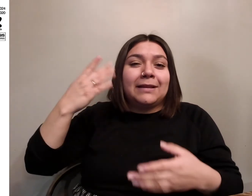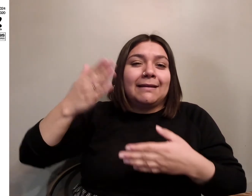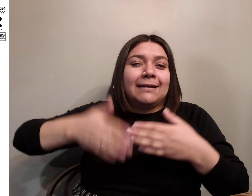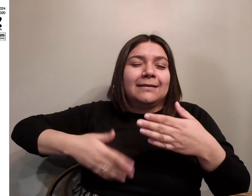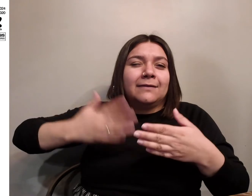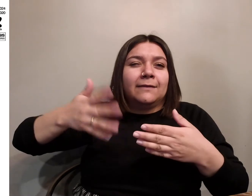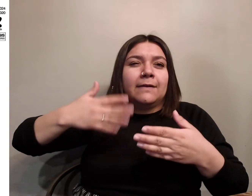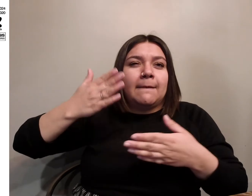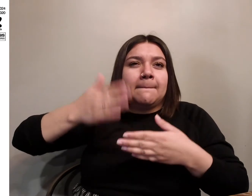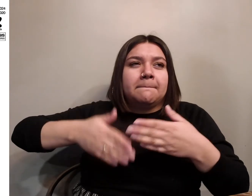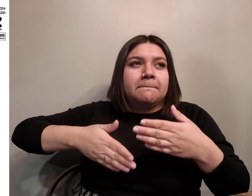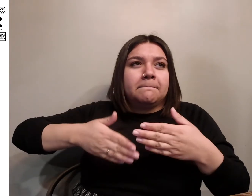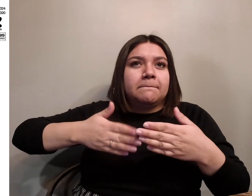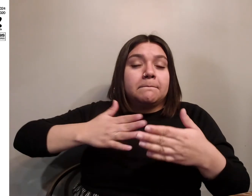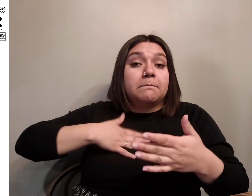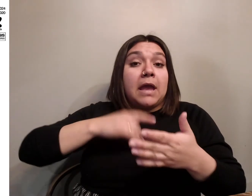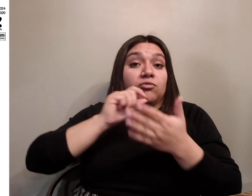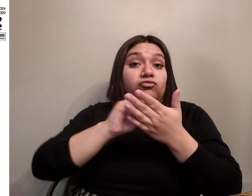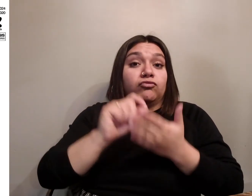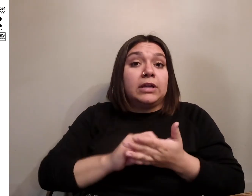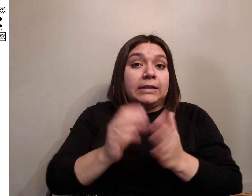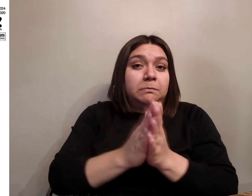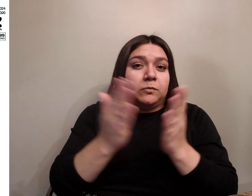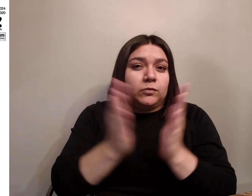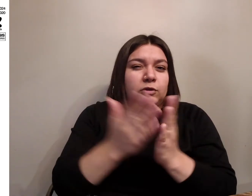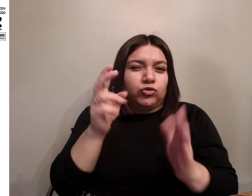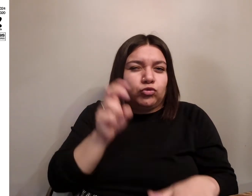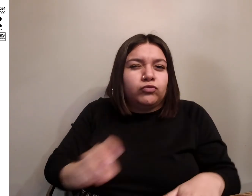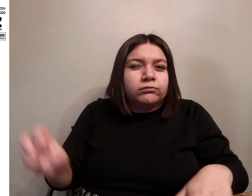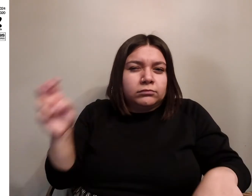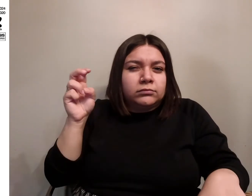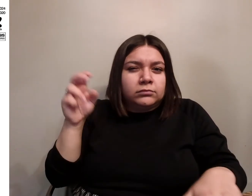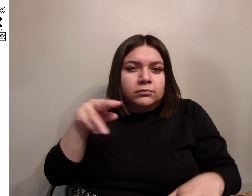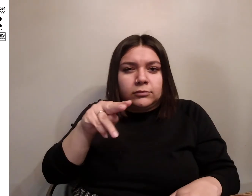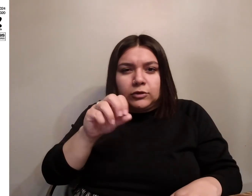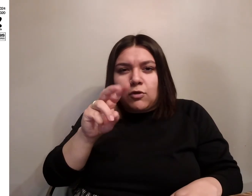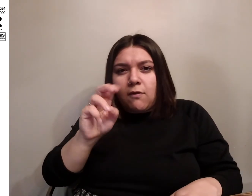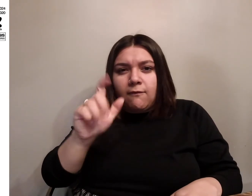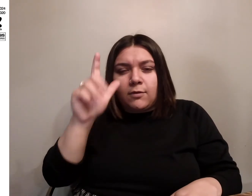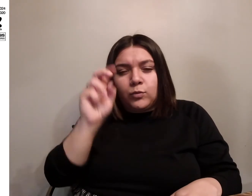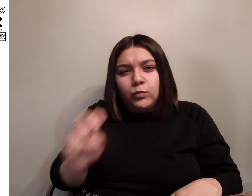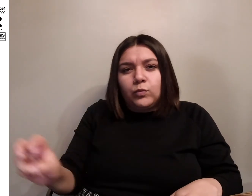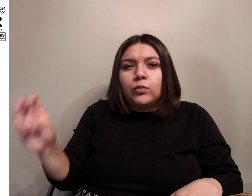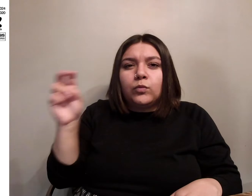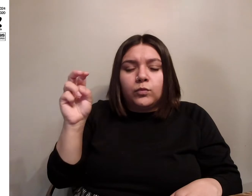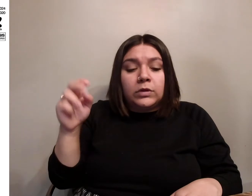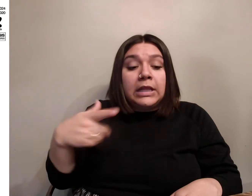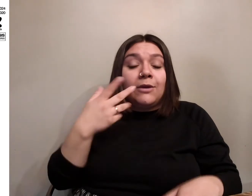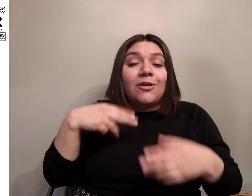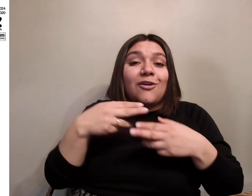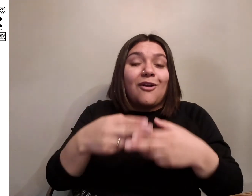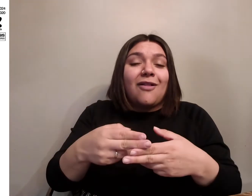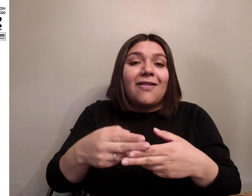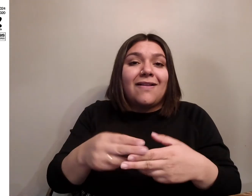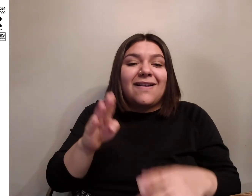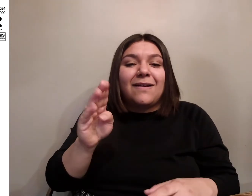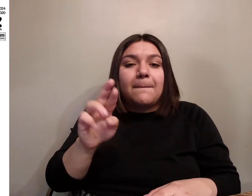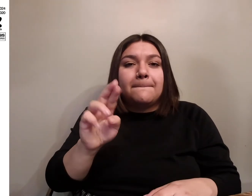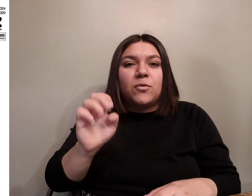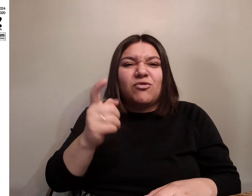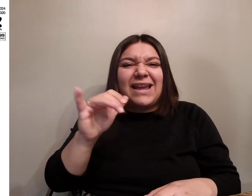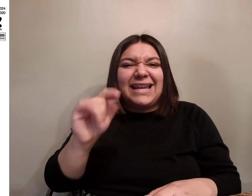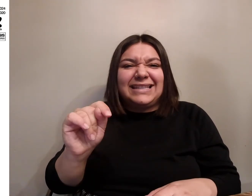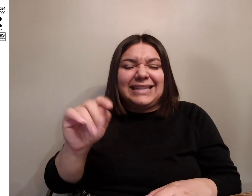in London at the end of my novel tour